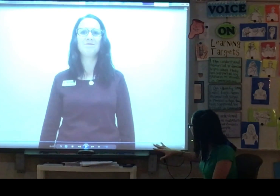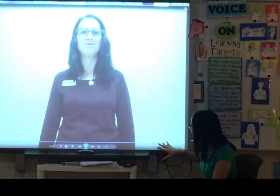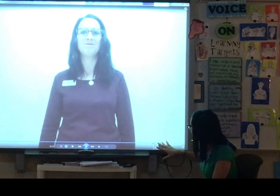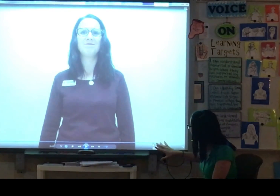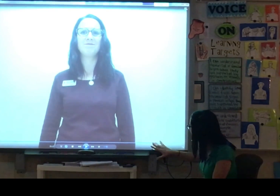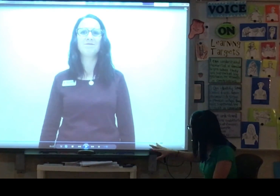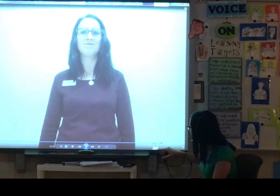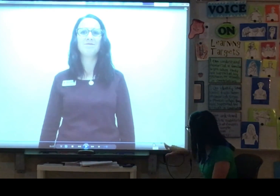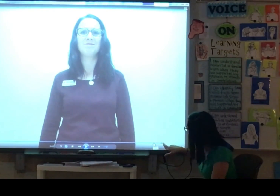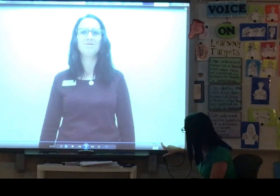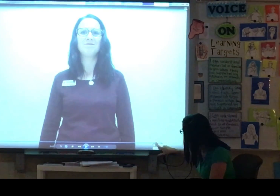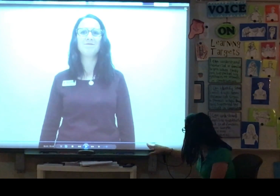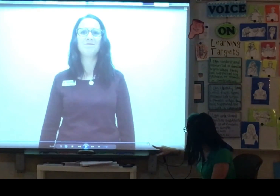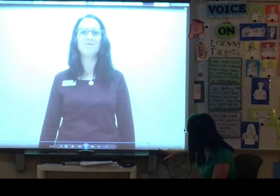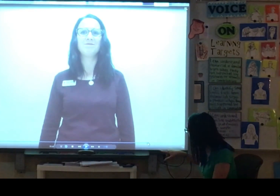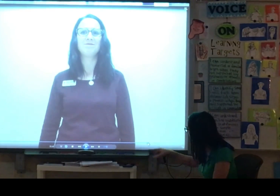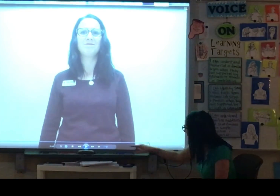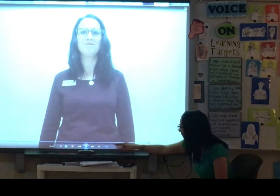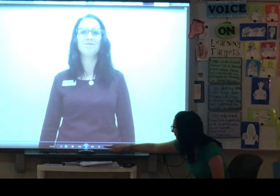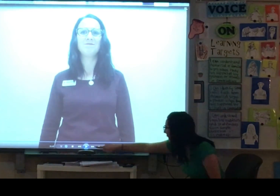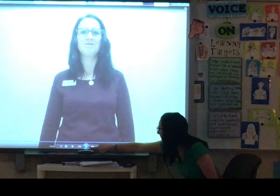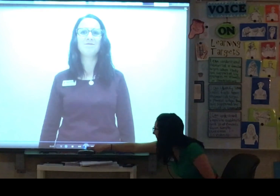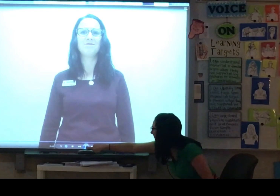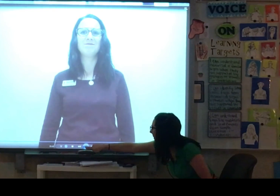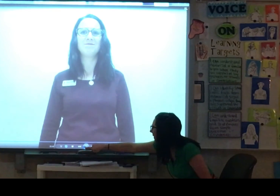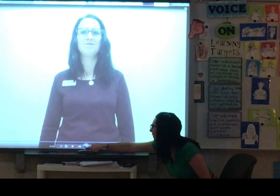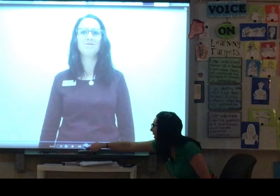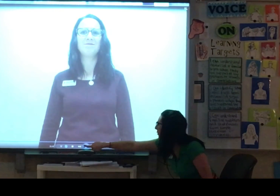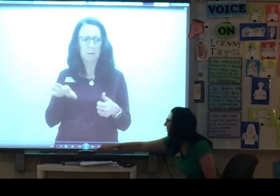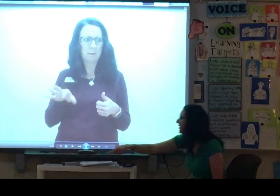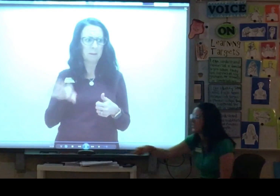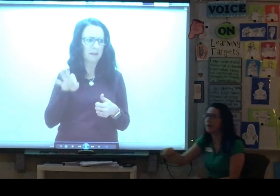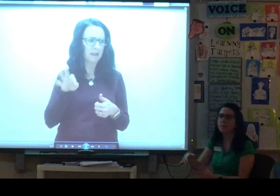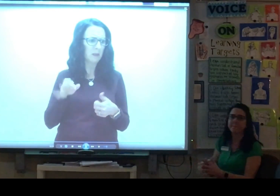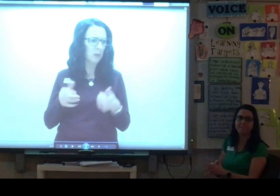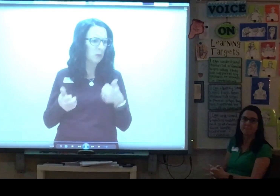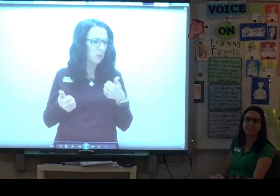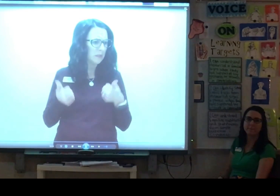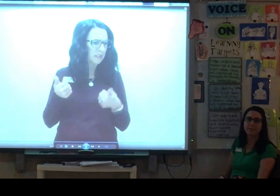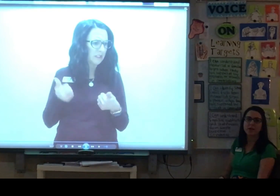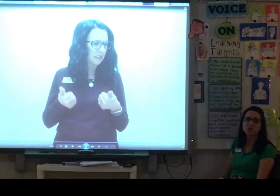Alright, ready? Here we go, finishing up.